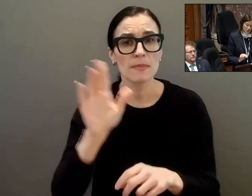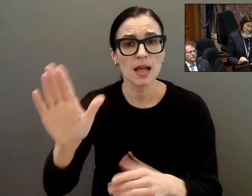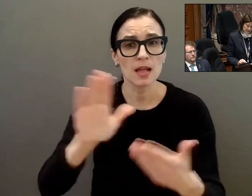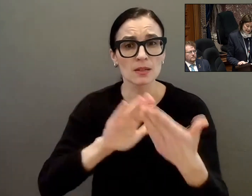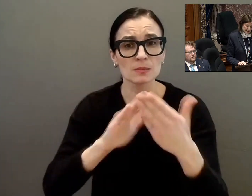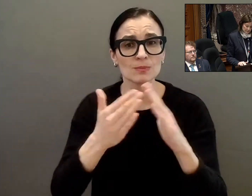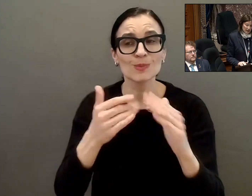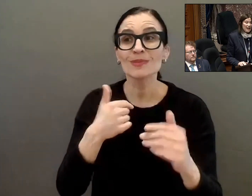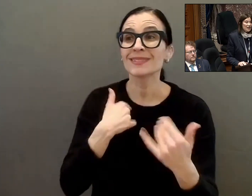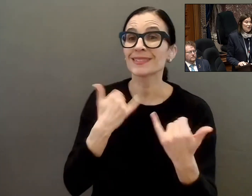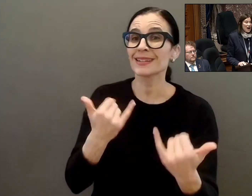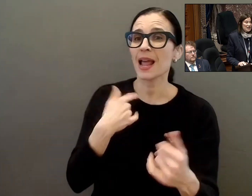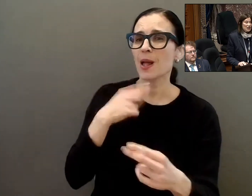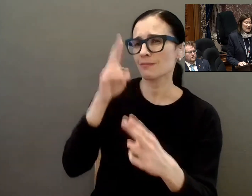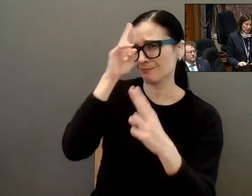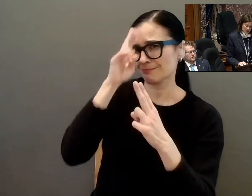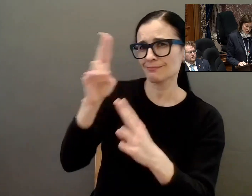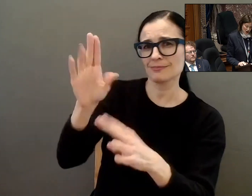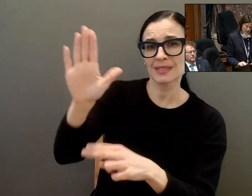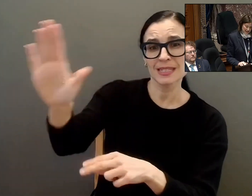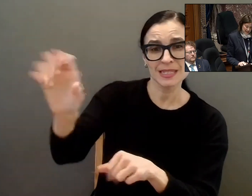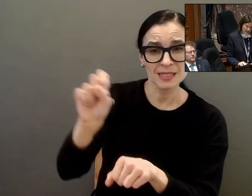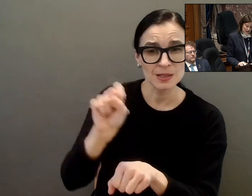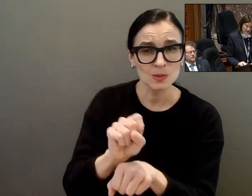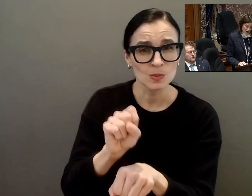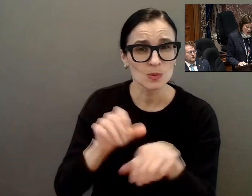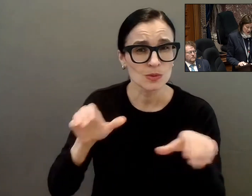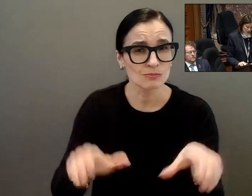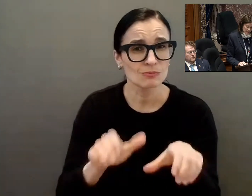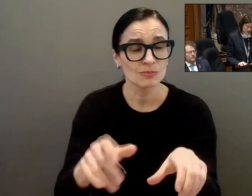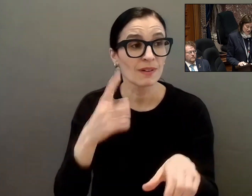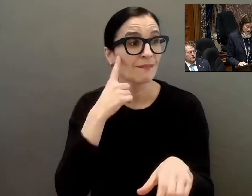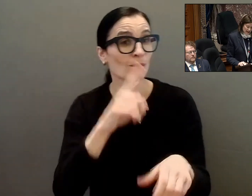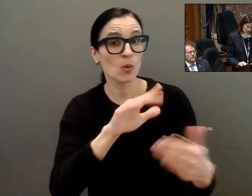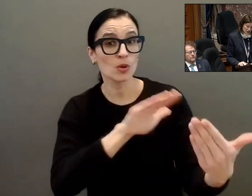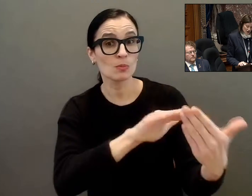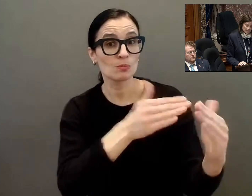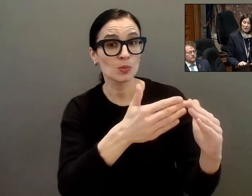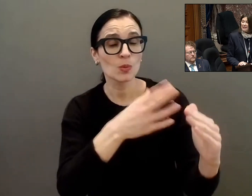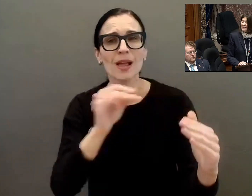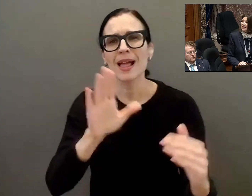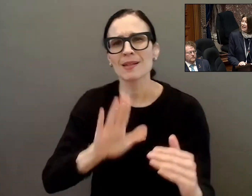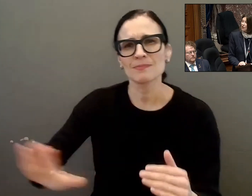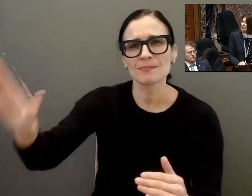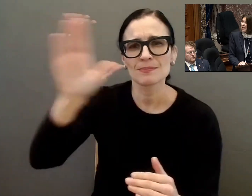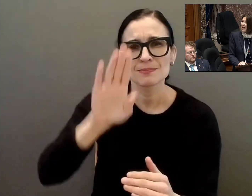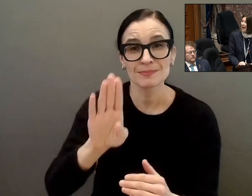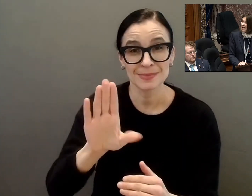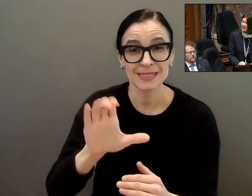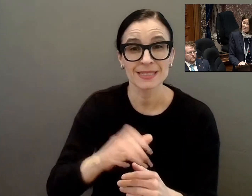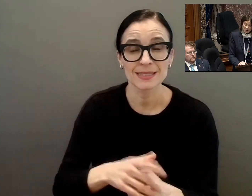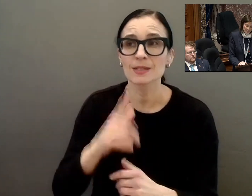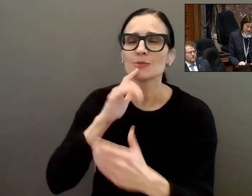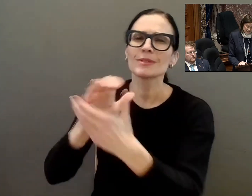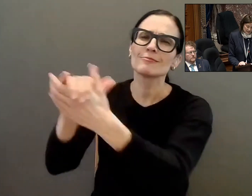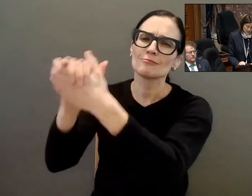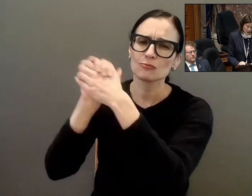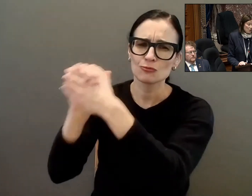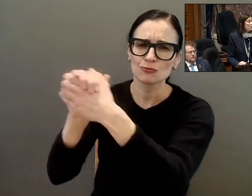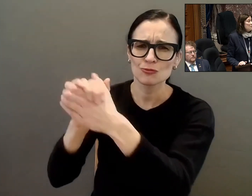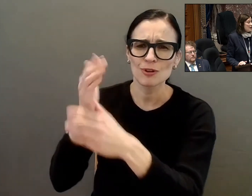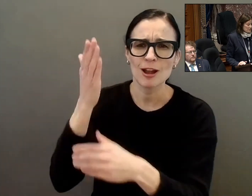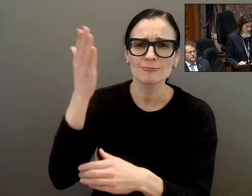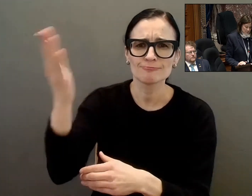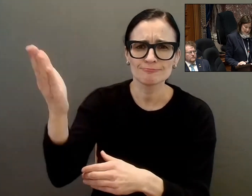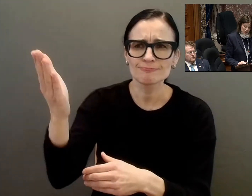our province. Congratulations, Colin. This honour is a reflection of your dedication and service.